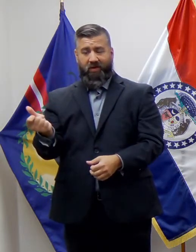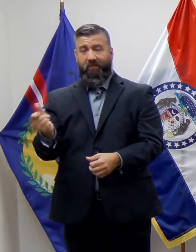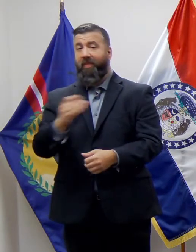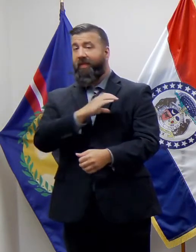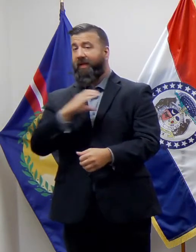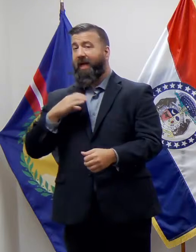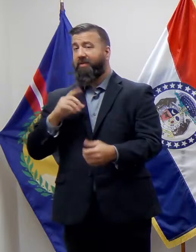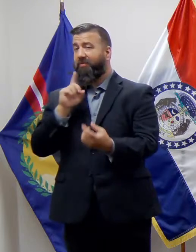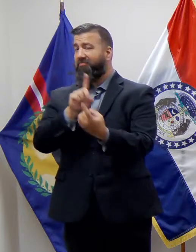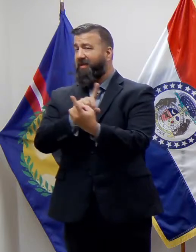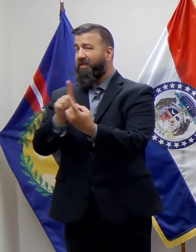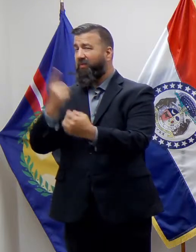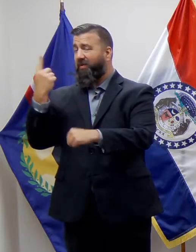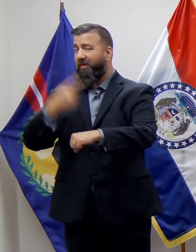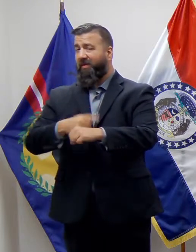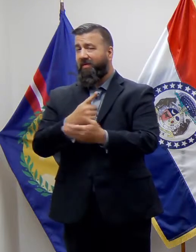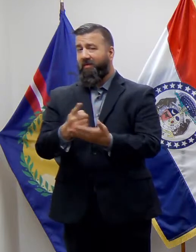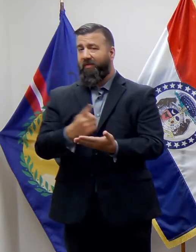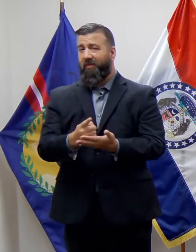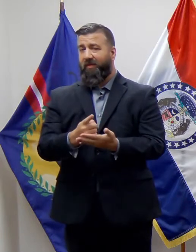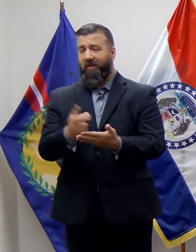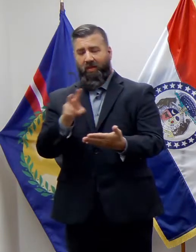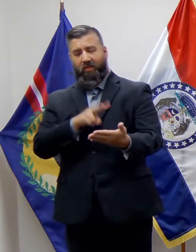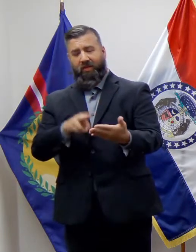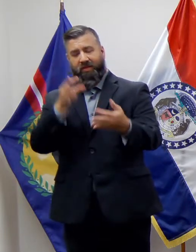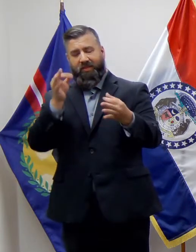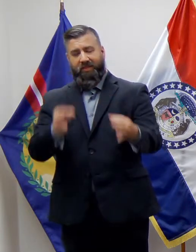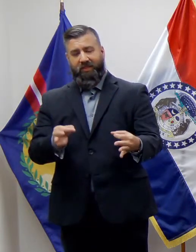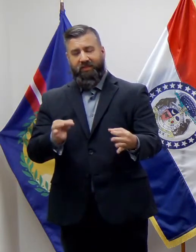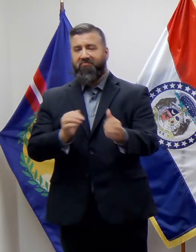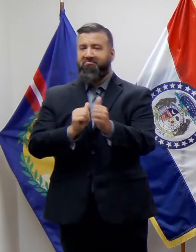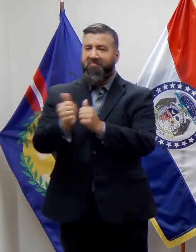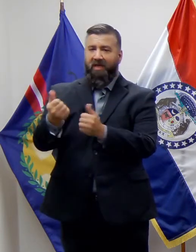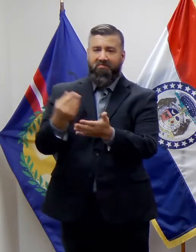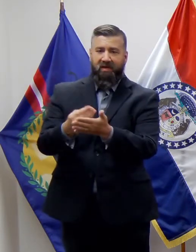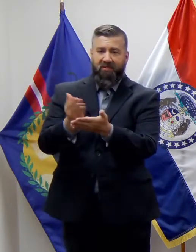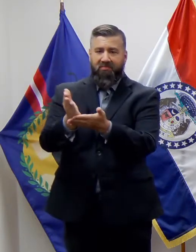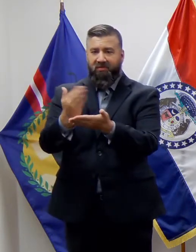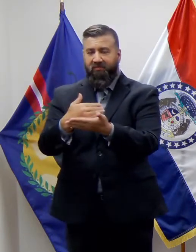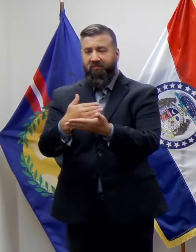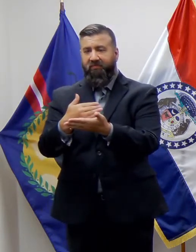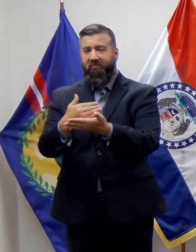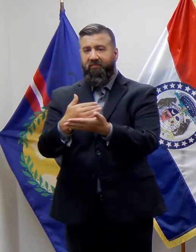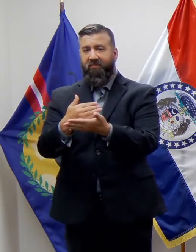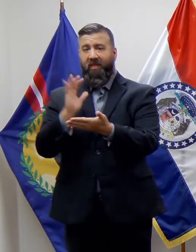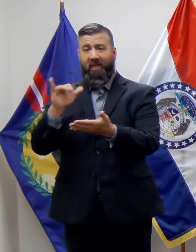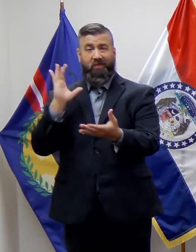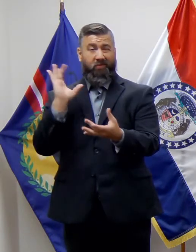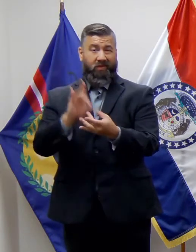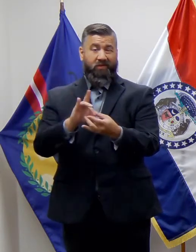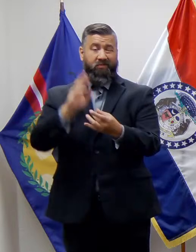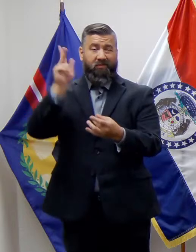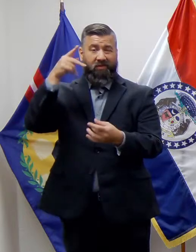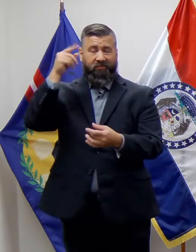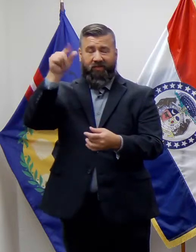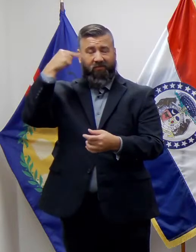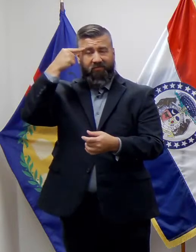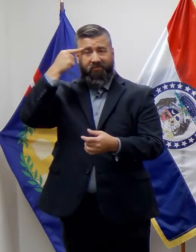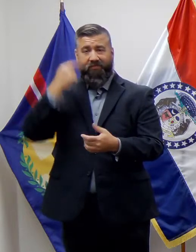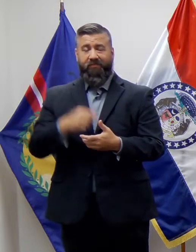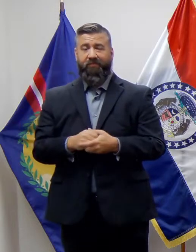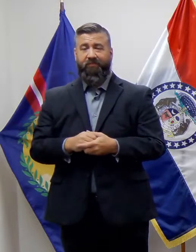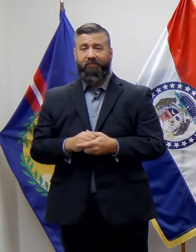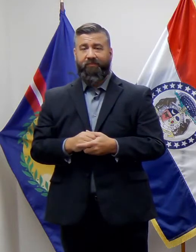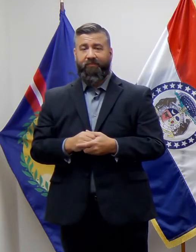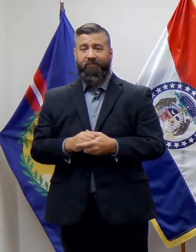and they review decisions, and they pass budgets and ordinances, and that's the relationship of government. And